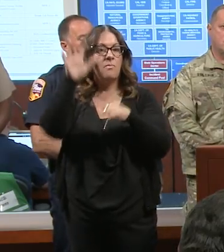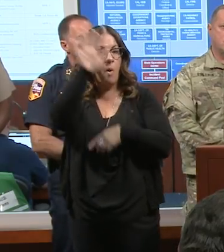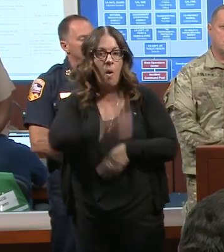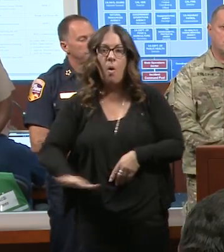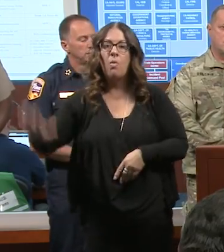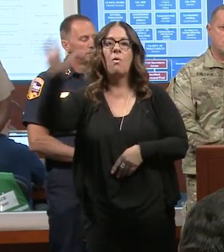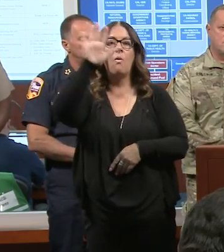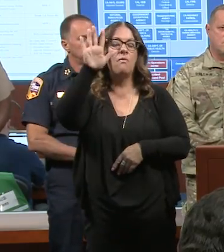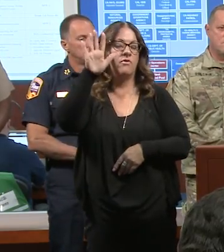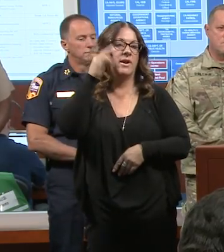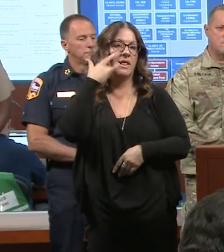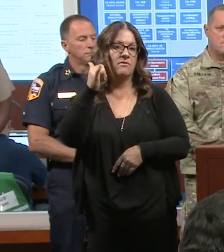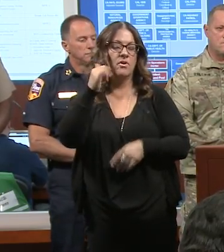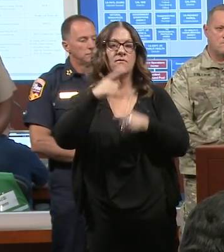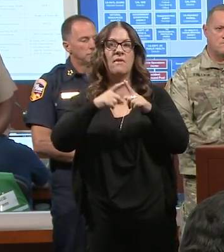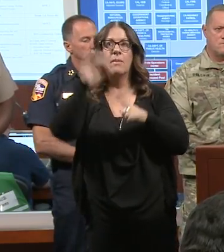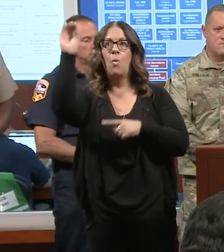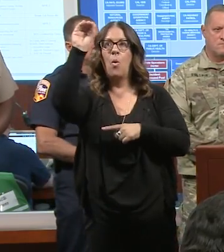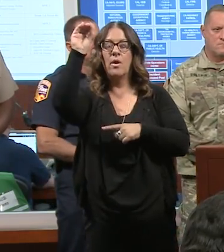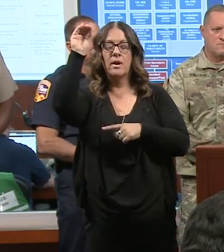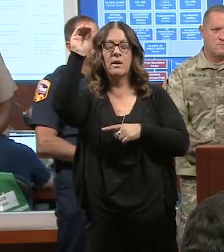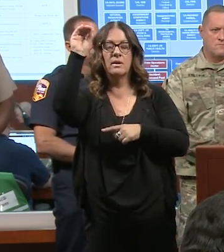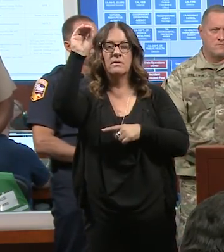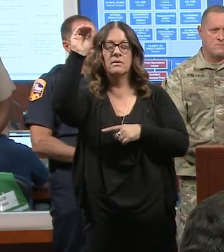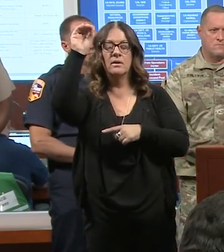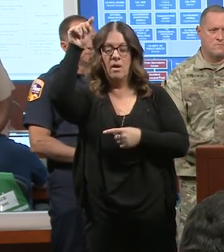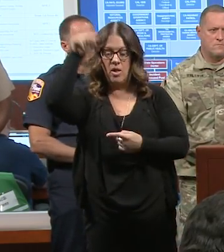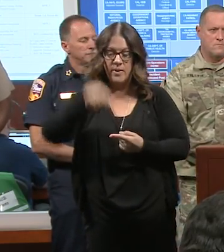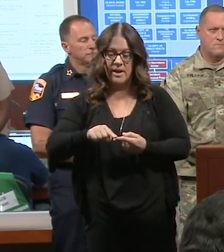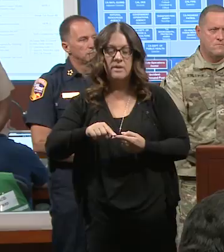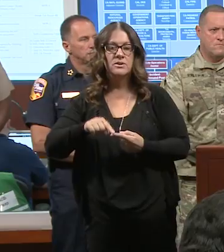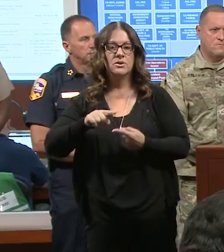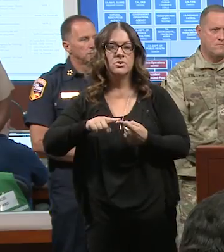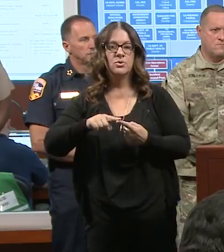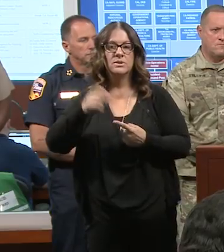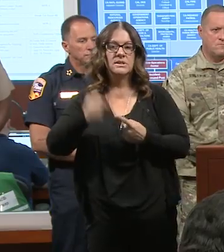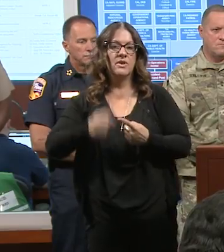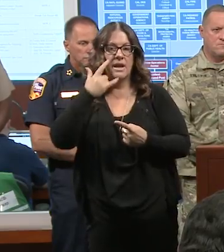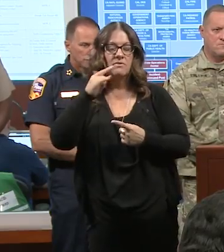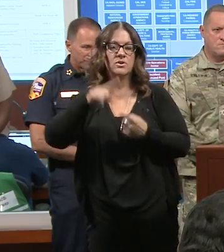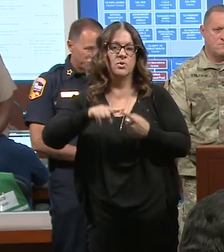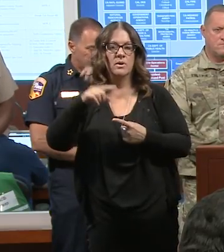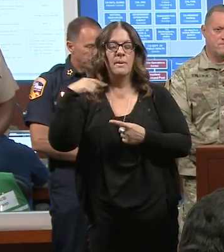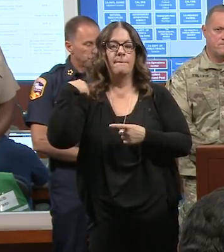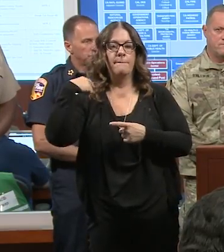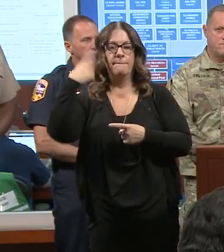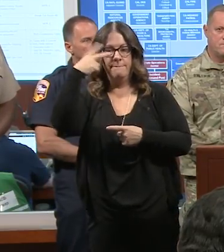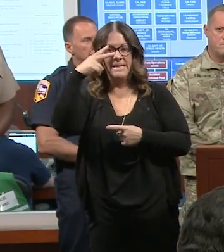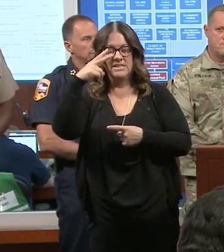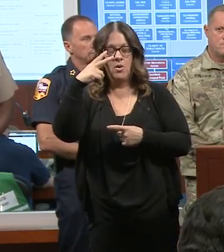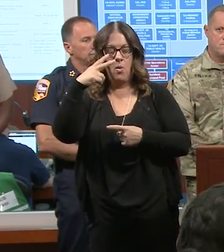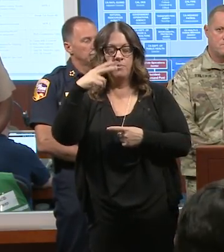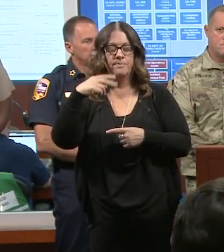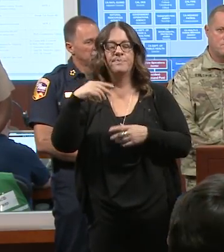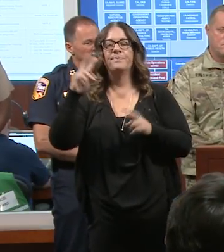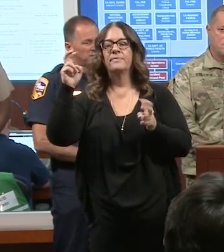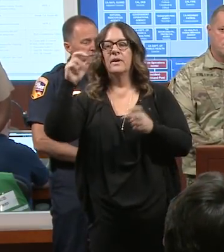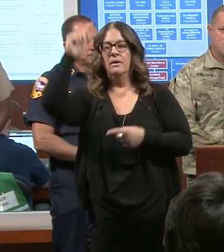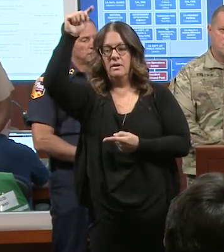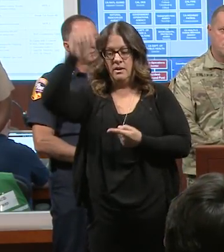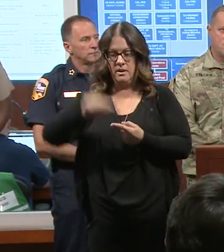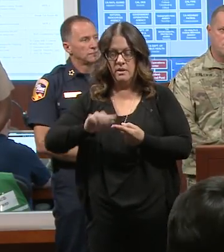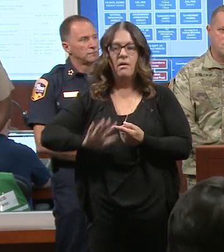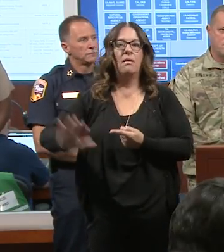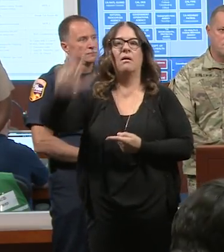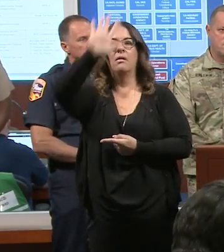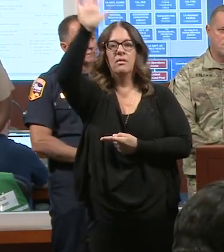and beyond. We have over 330 law enforcement personnel committed in